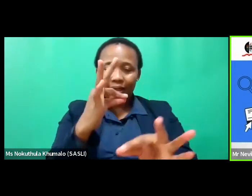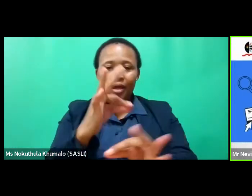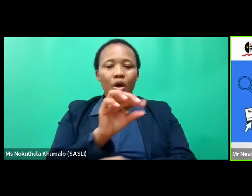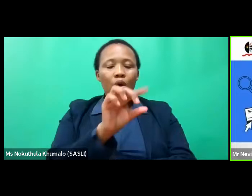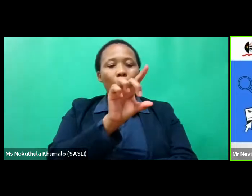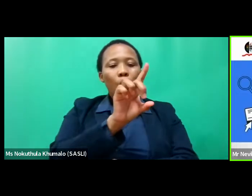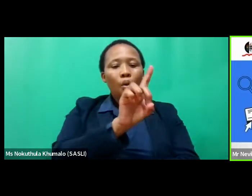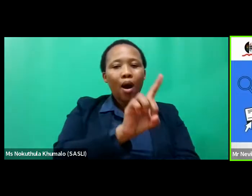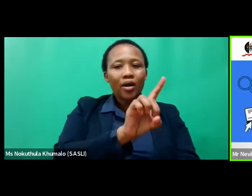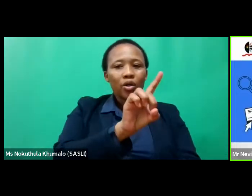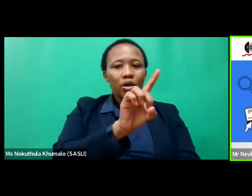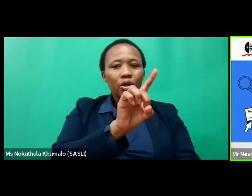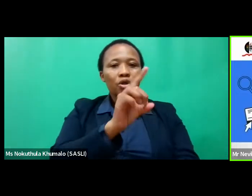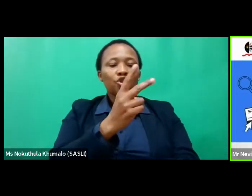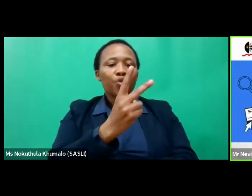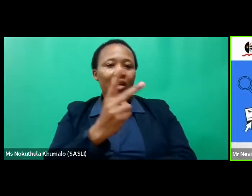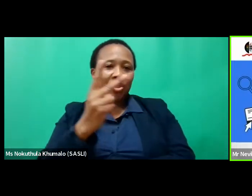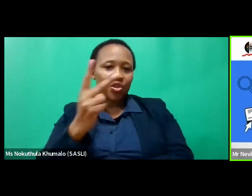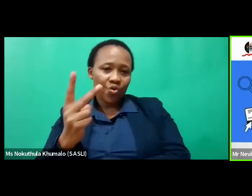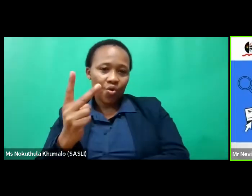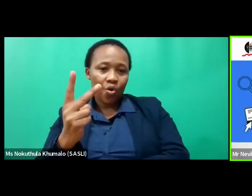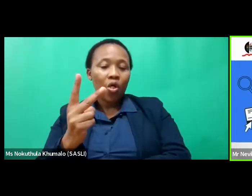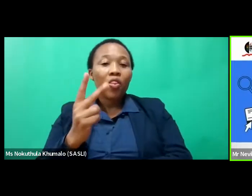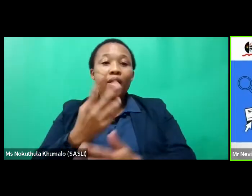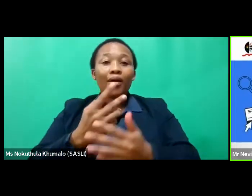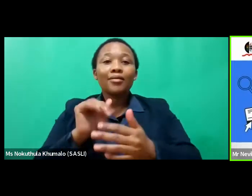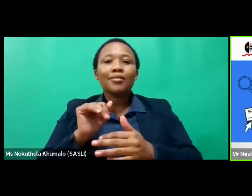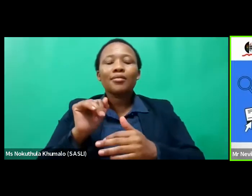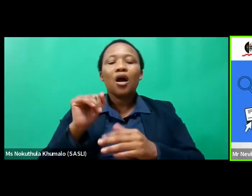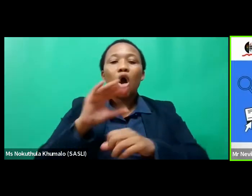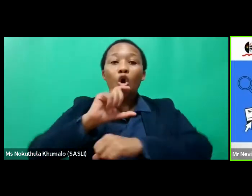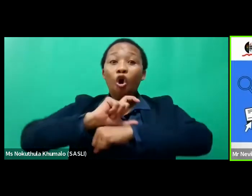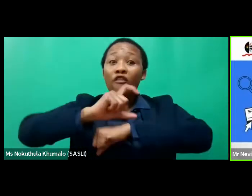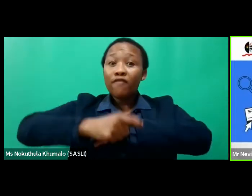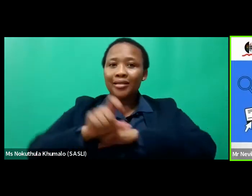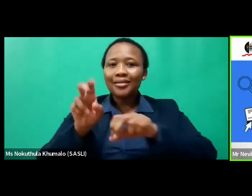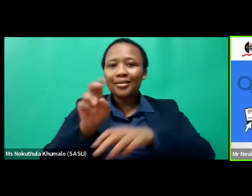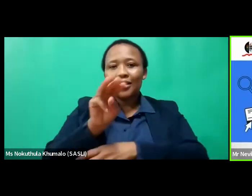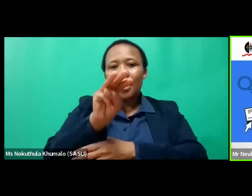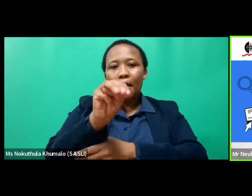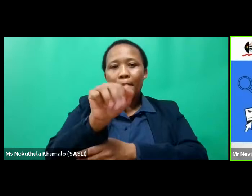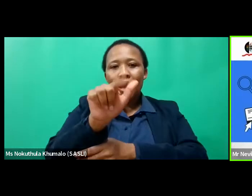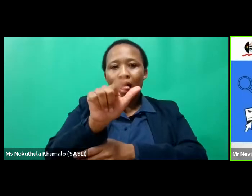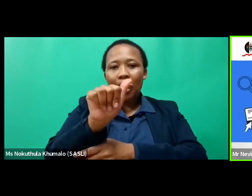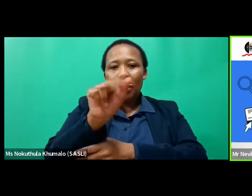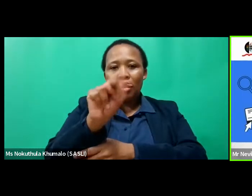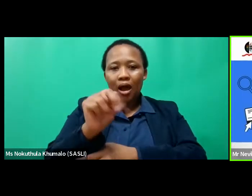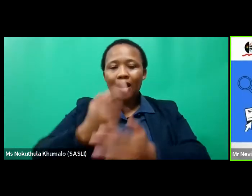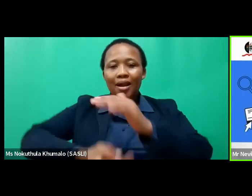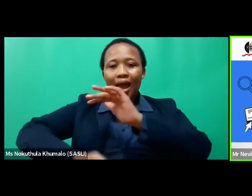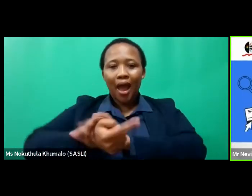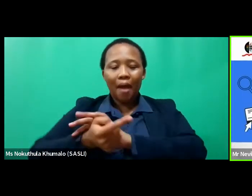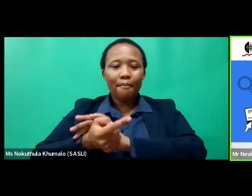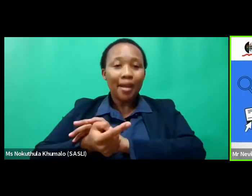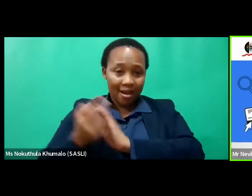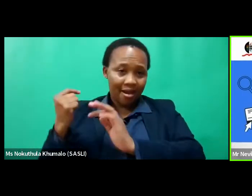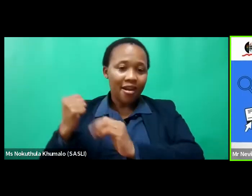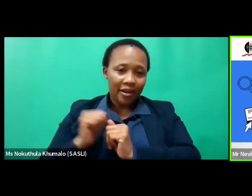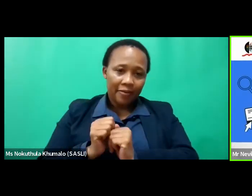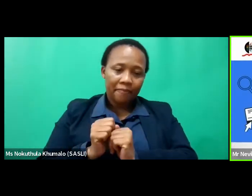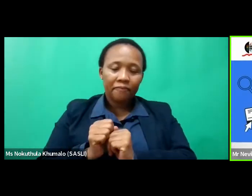Milan Conference took place. It was a conference that adopted 21